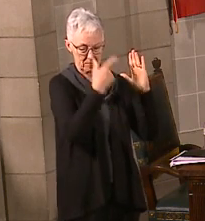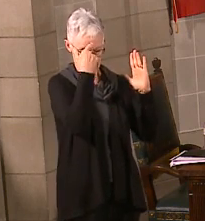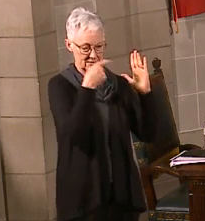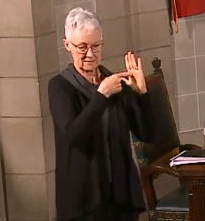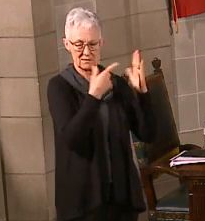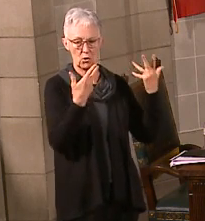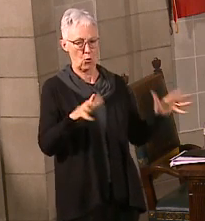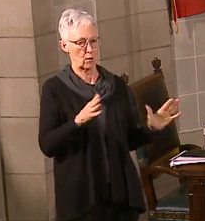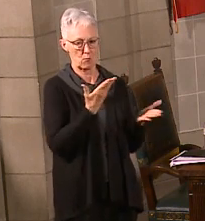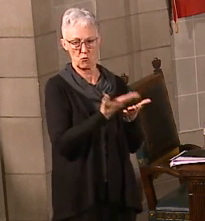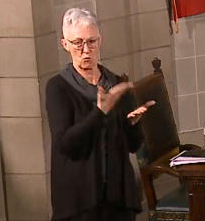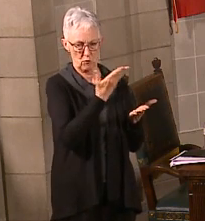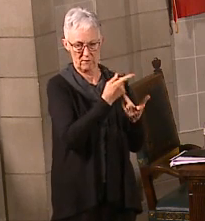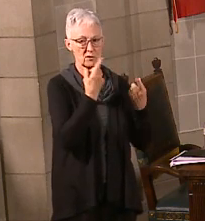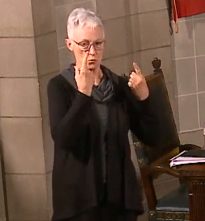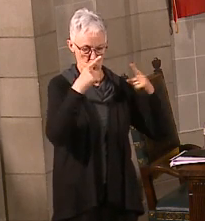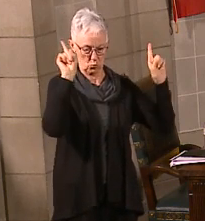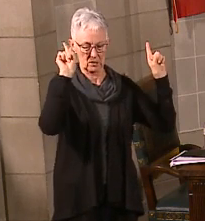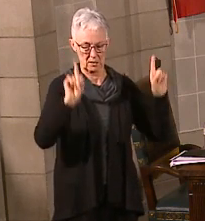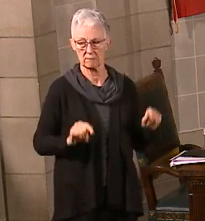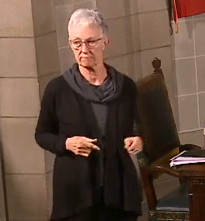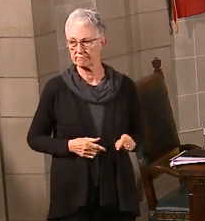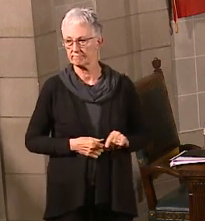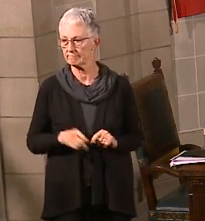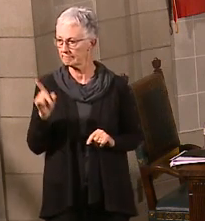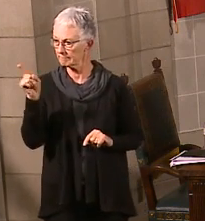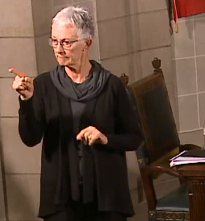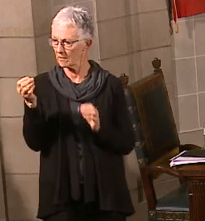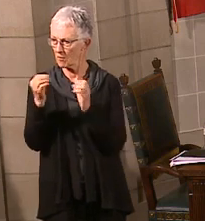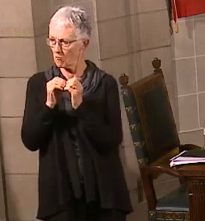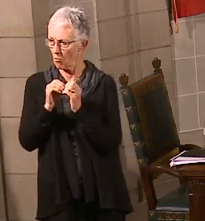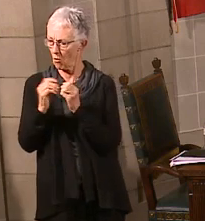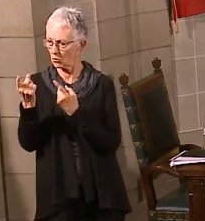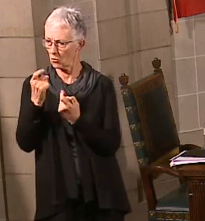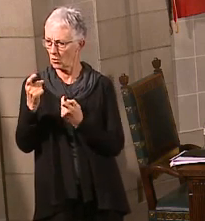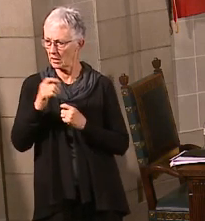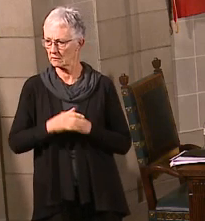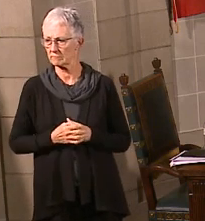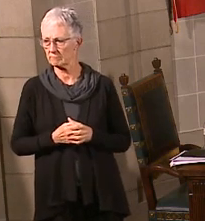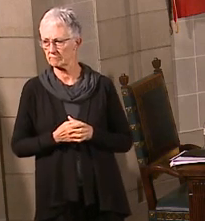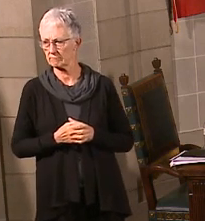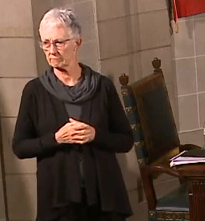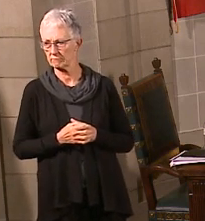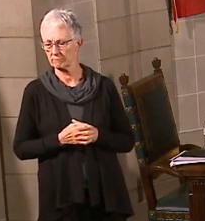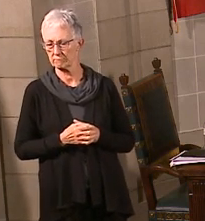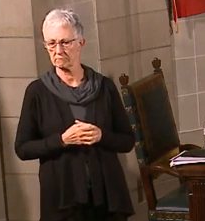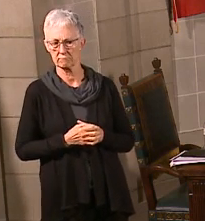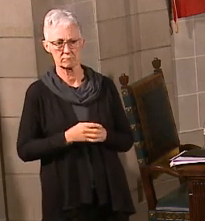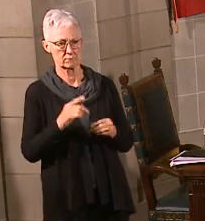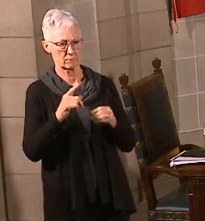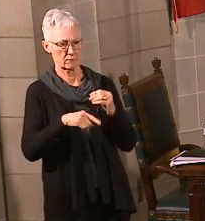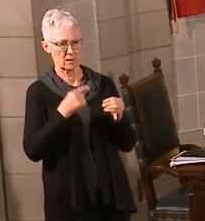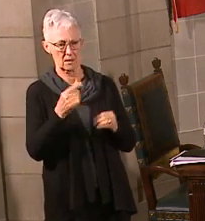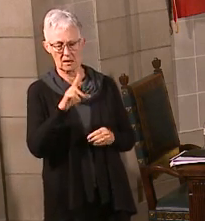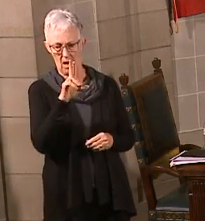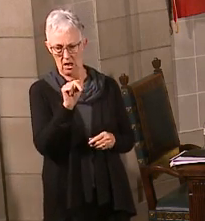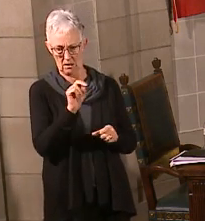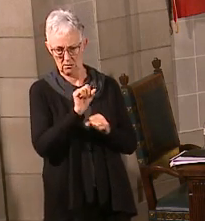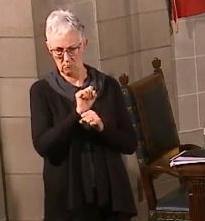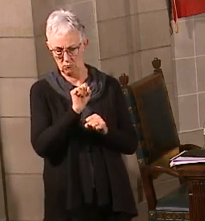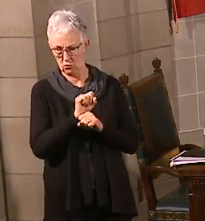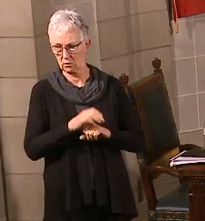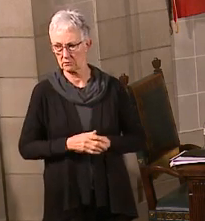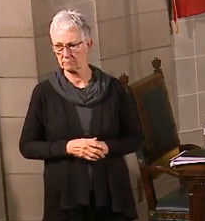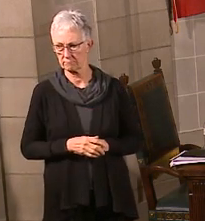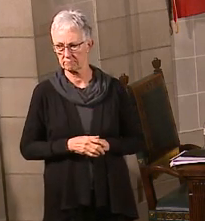with that, Taylor, did you have other questions that were texted in? Yeah, we have a few questions about unemployment. Martha at the World Herald